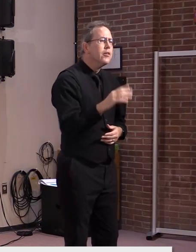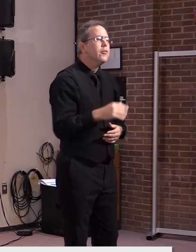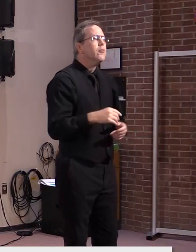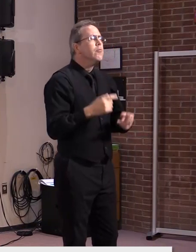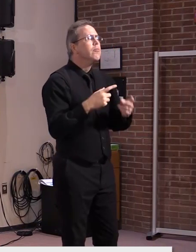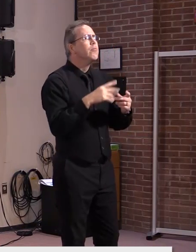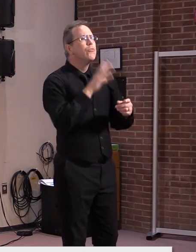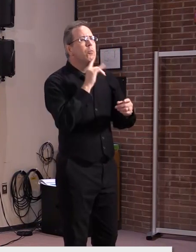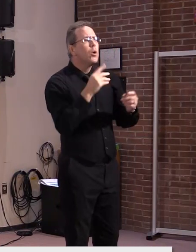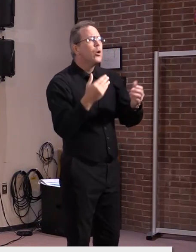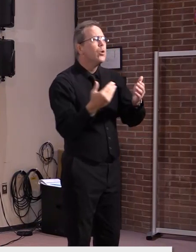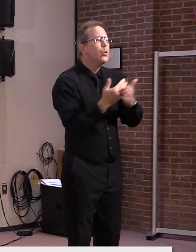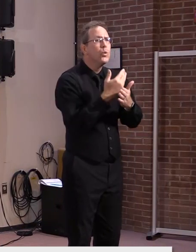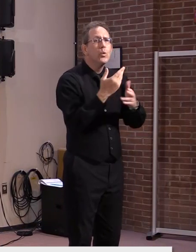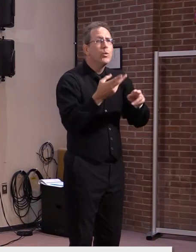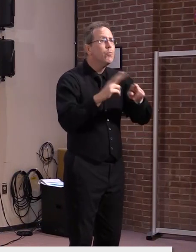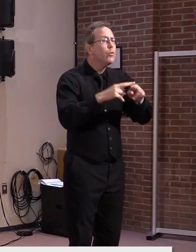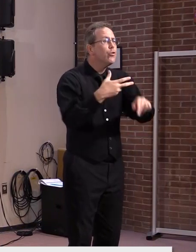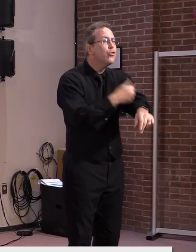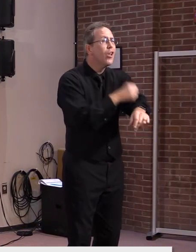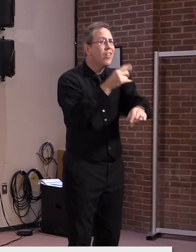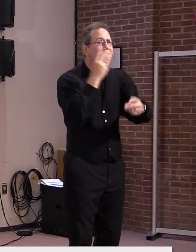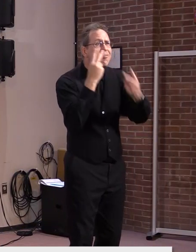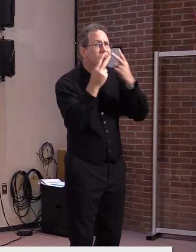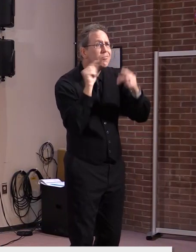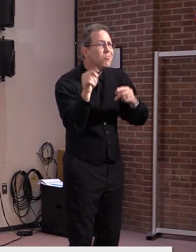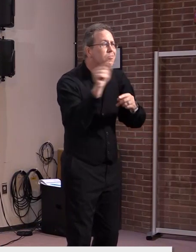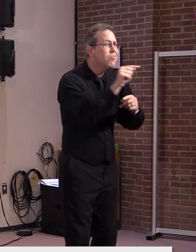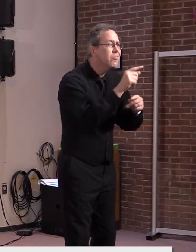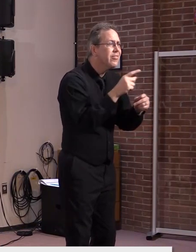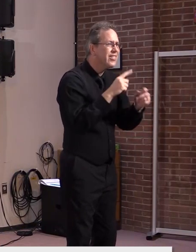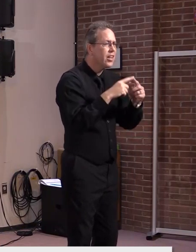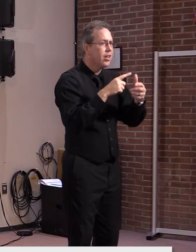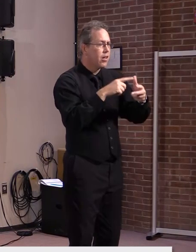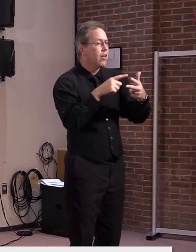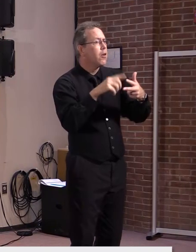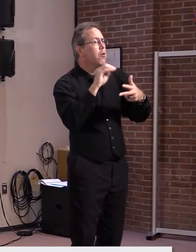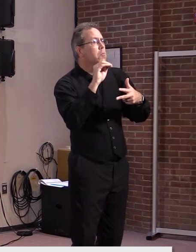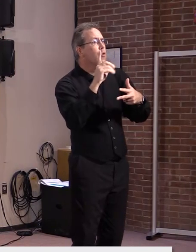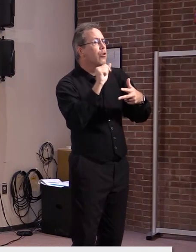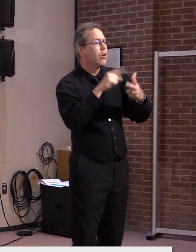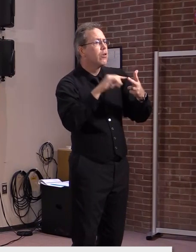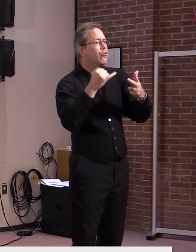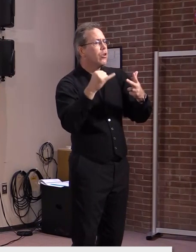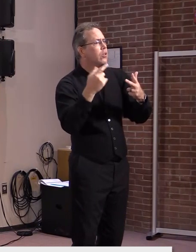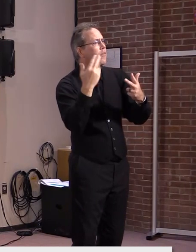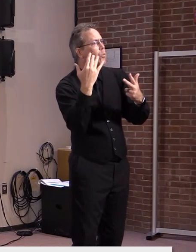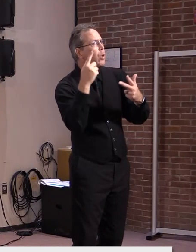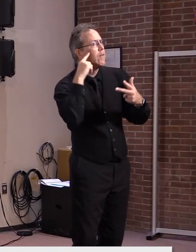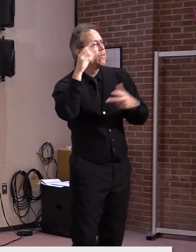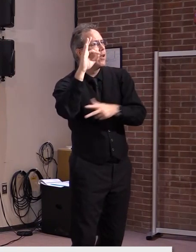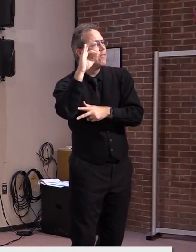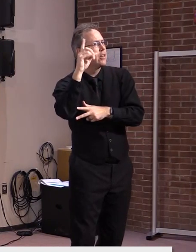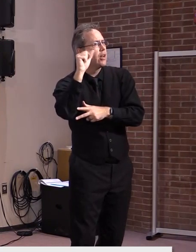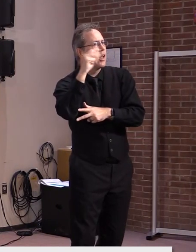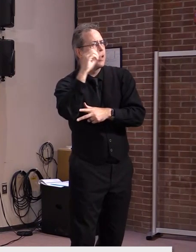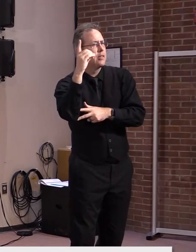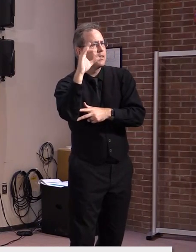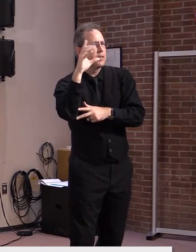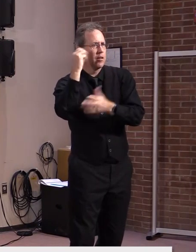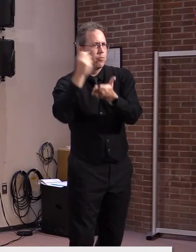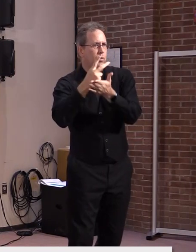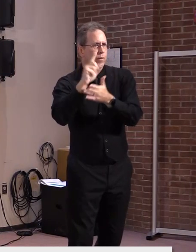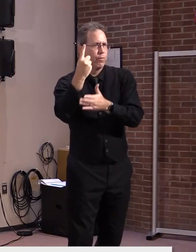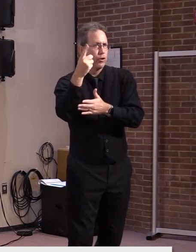boosters, both the FDA and the CDC must approve these. On Thursday this week and Friday of this week,